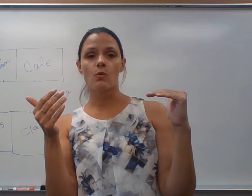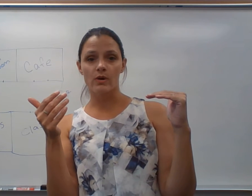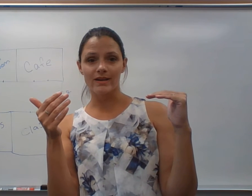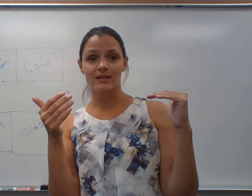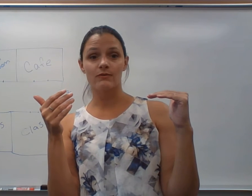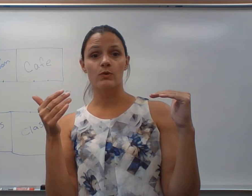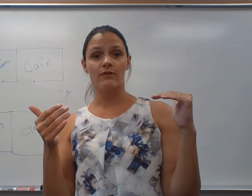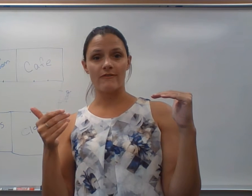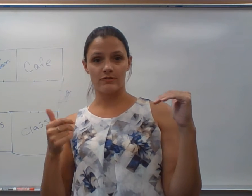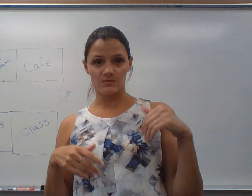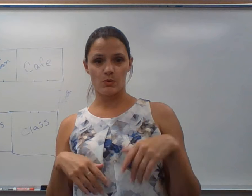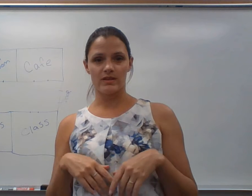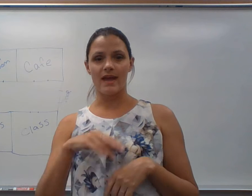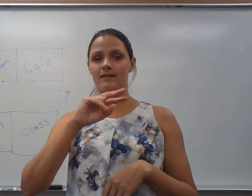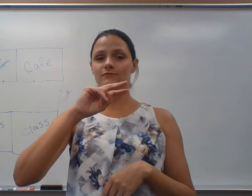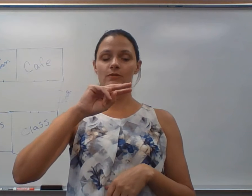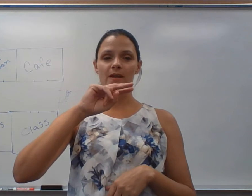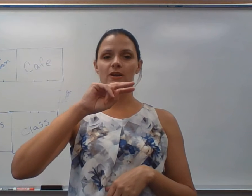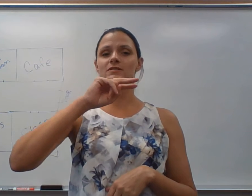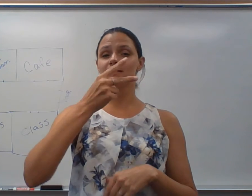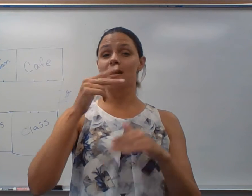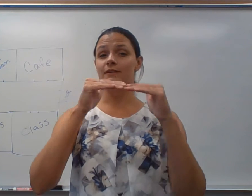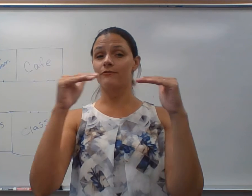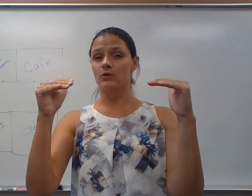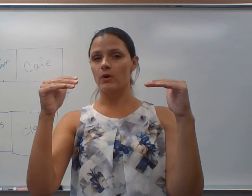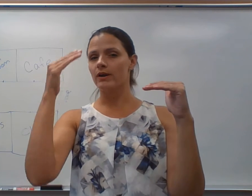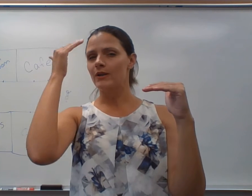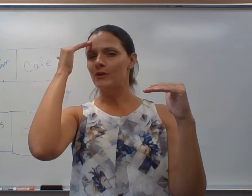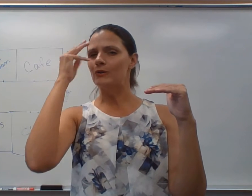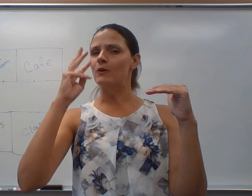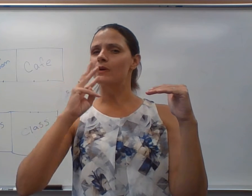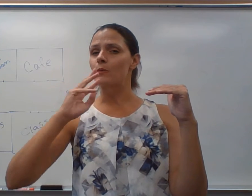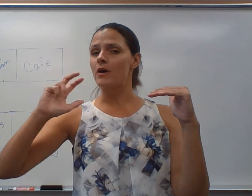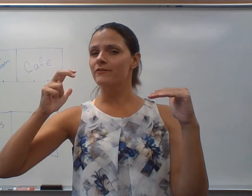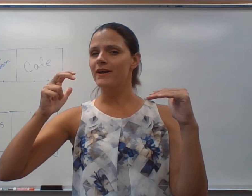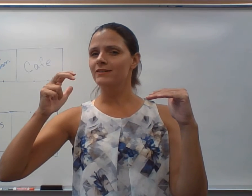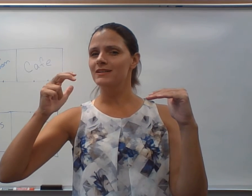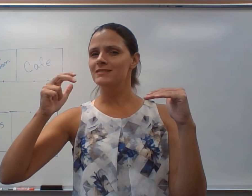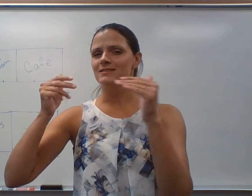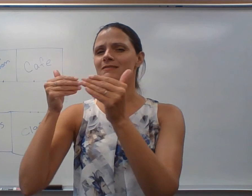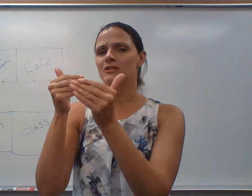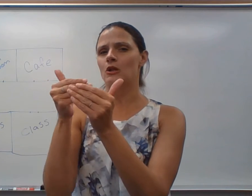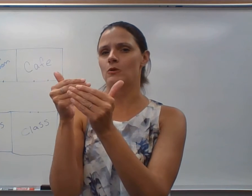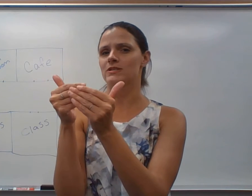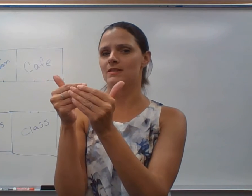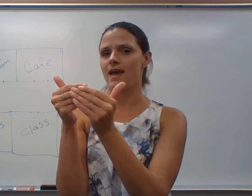I can give you a reference point that from there. Second floor, you know where the water fountain is? It's close to that.